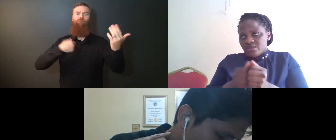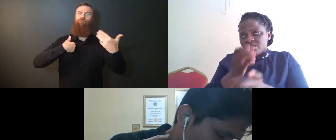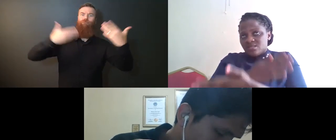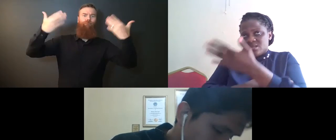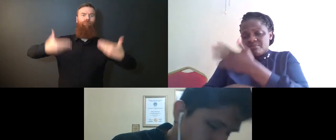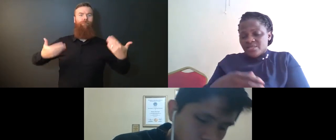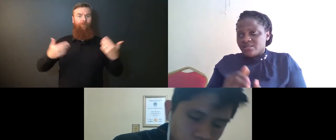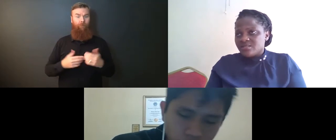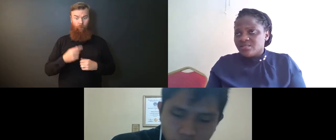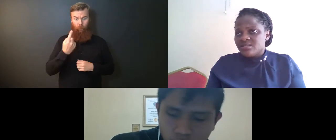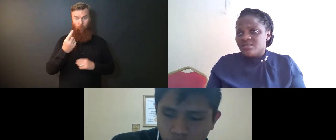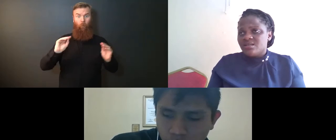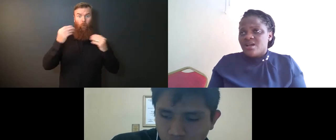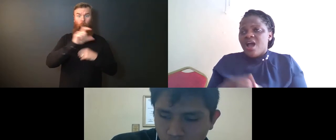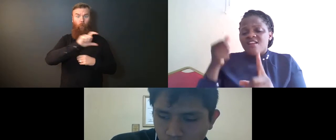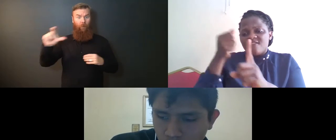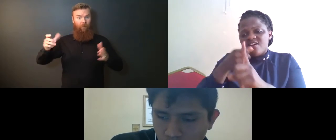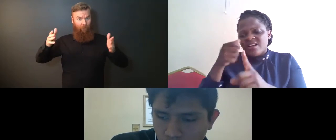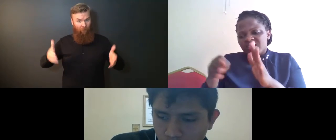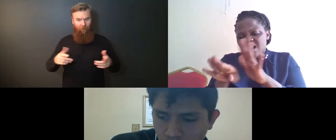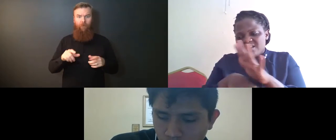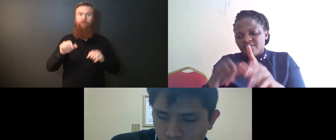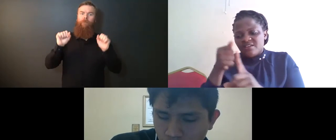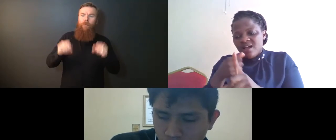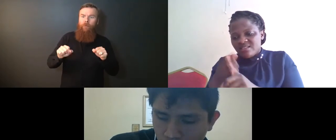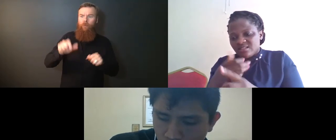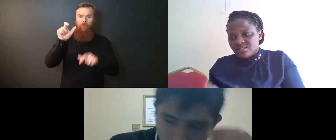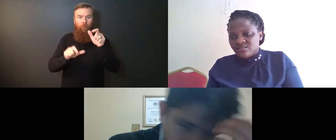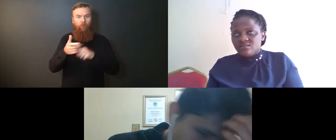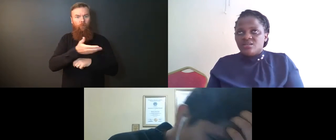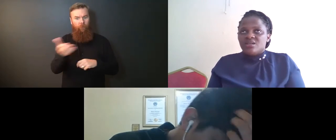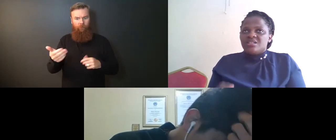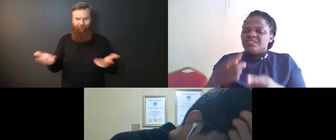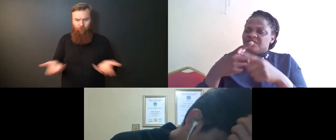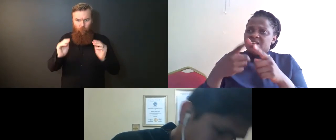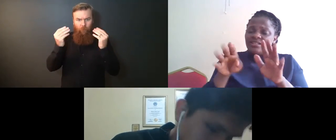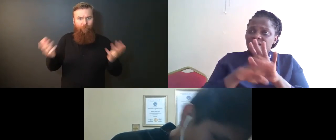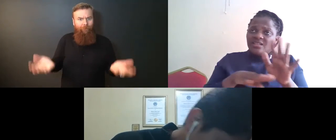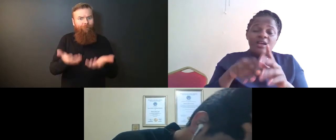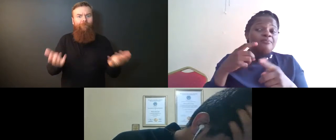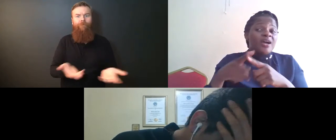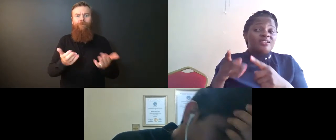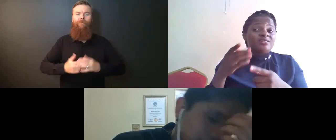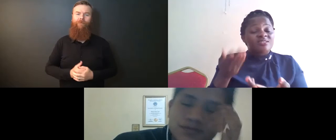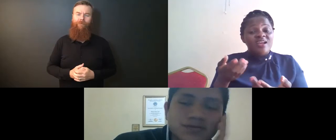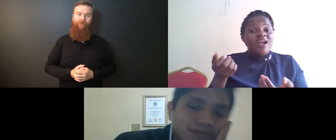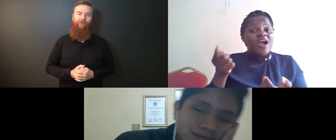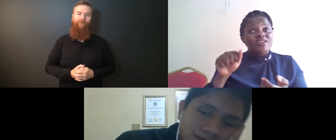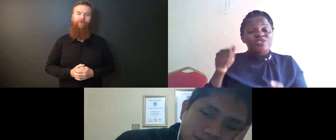capacities of youth have been developed, and also advocacy in different